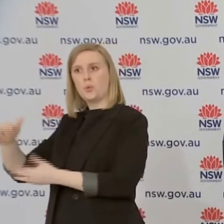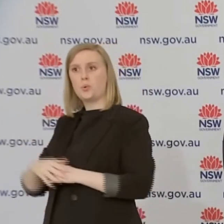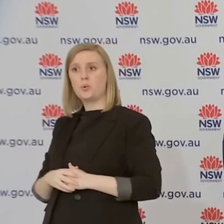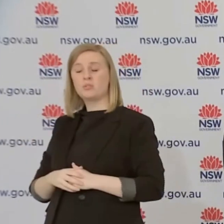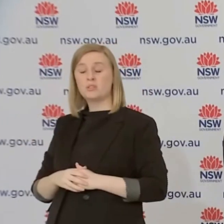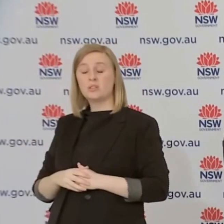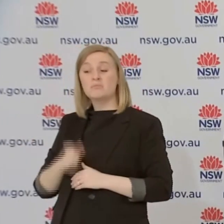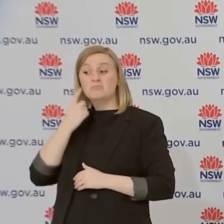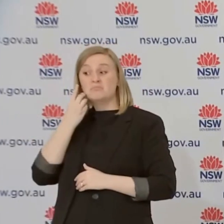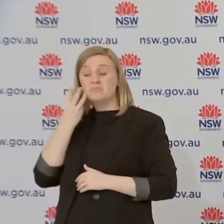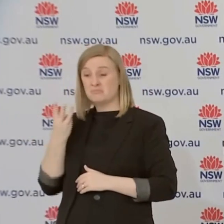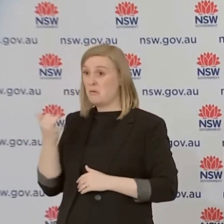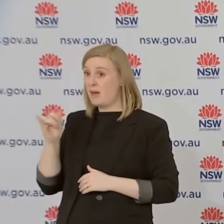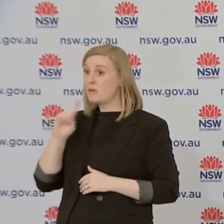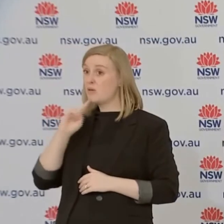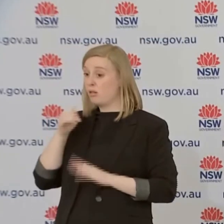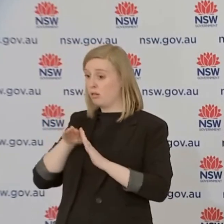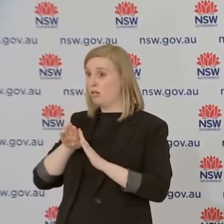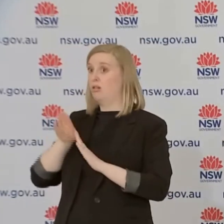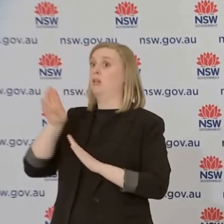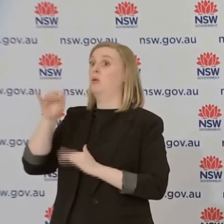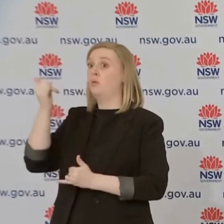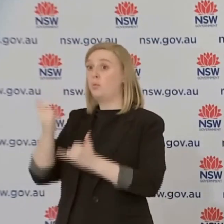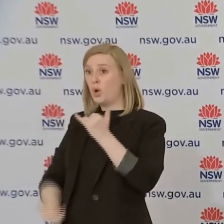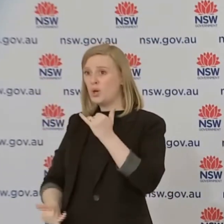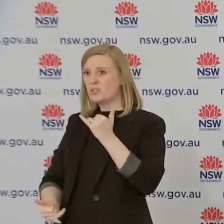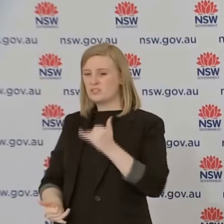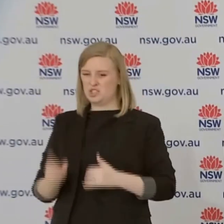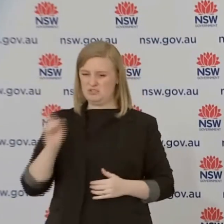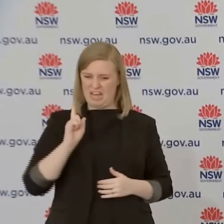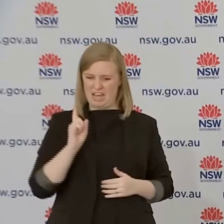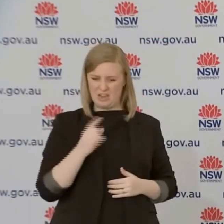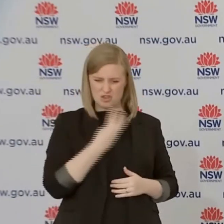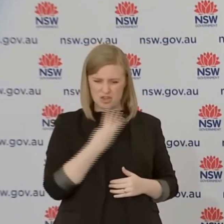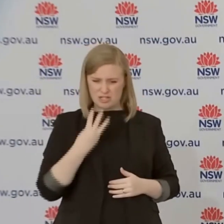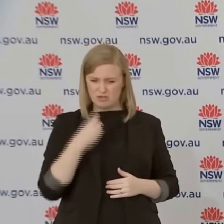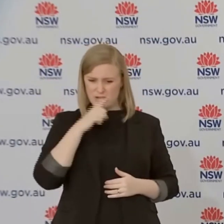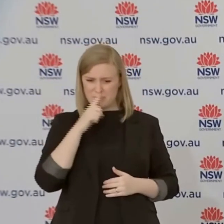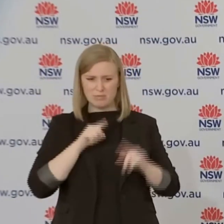I actually think they will get worse. If you look at the number of people infectious in the community, it indicates